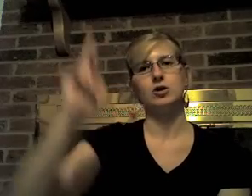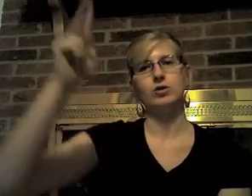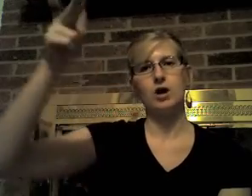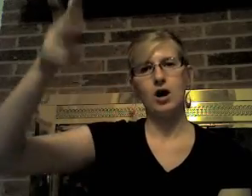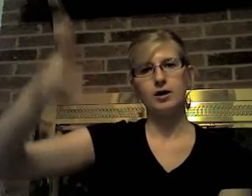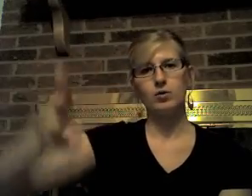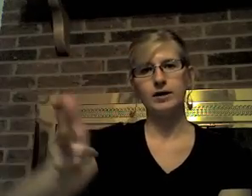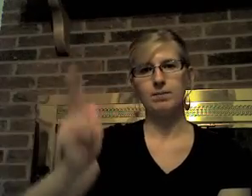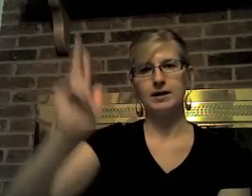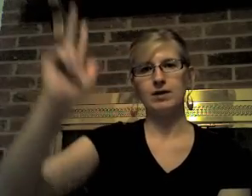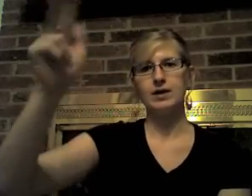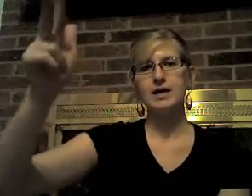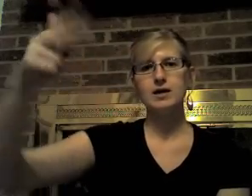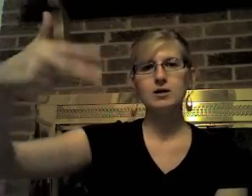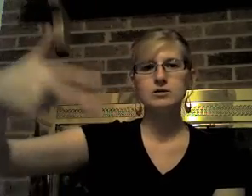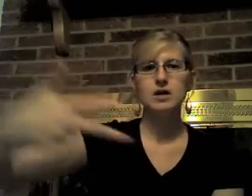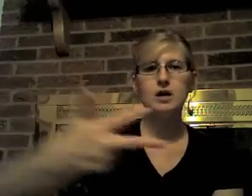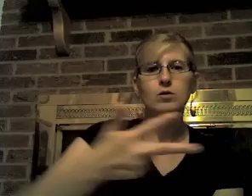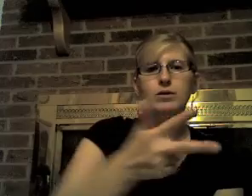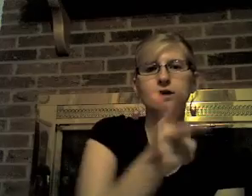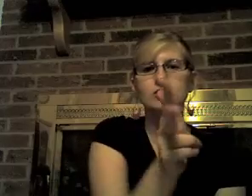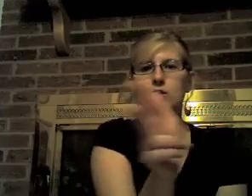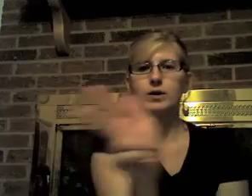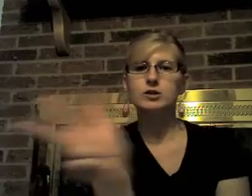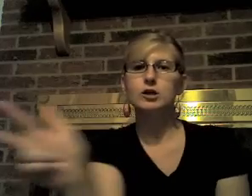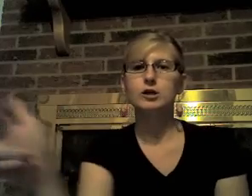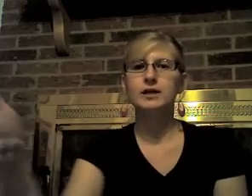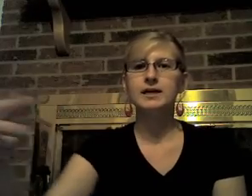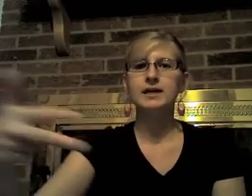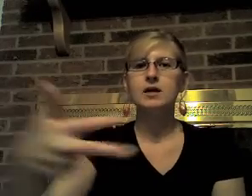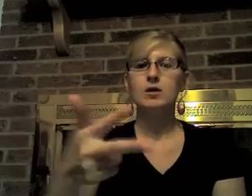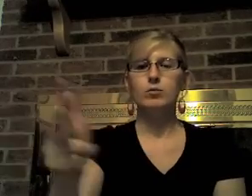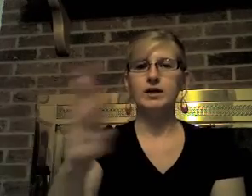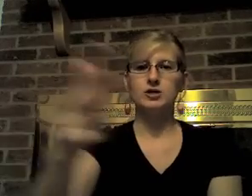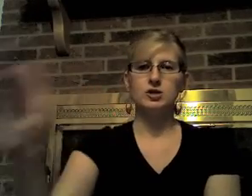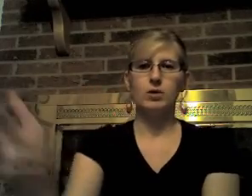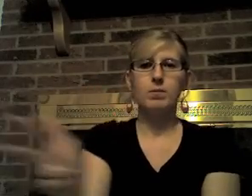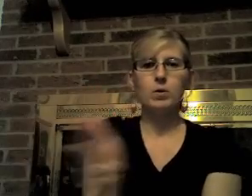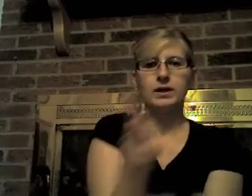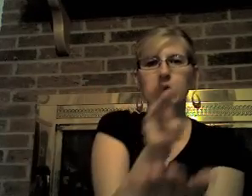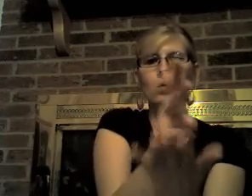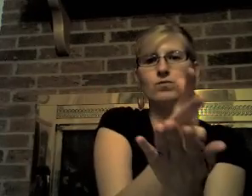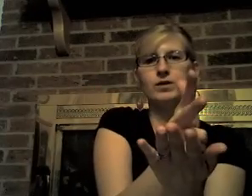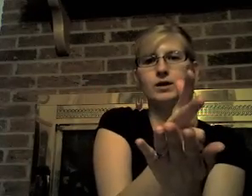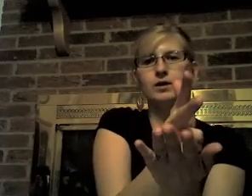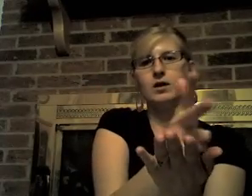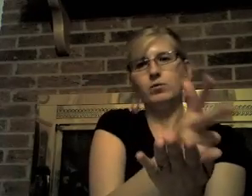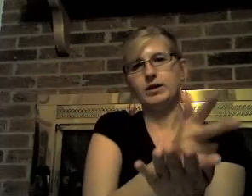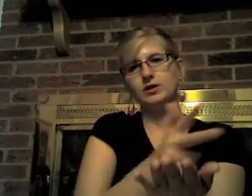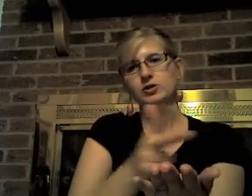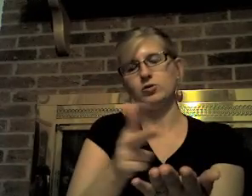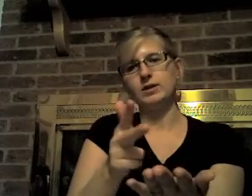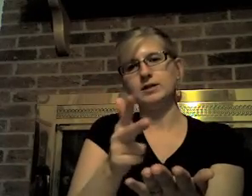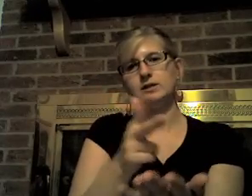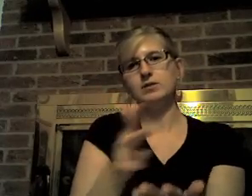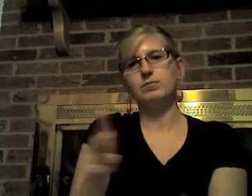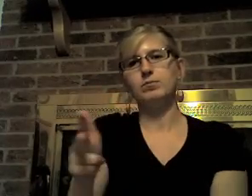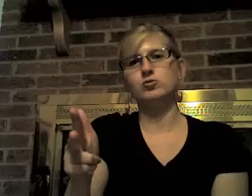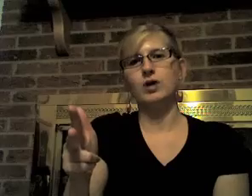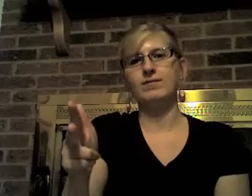the car going up and down hills. We can show it turning. We can show it pulling over. We can show it driving